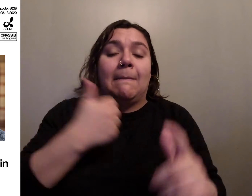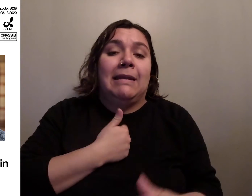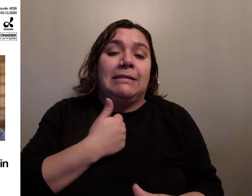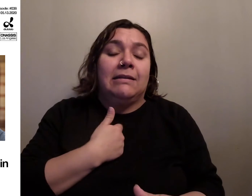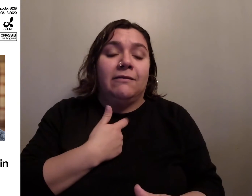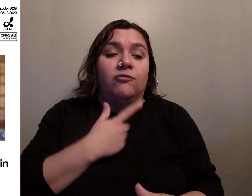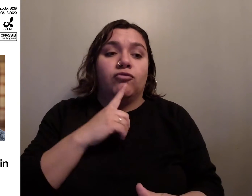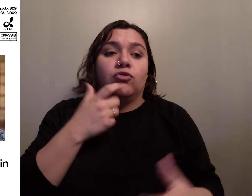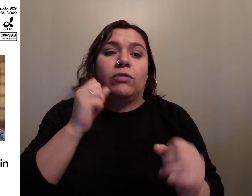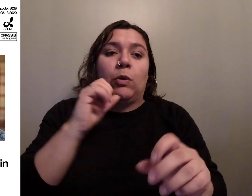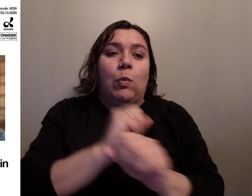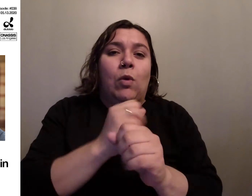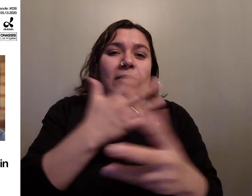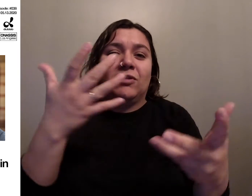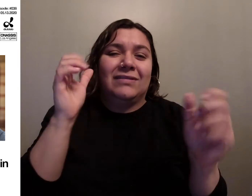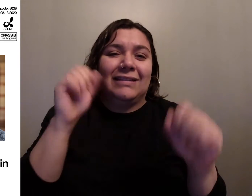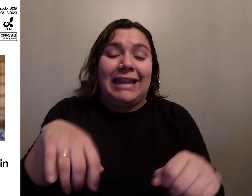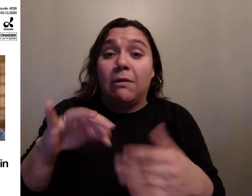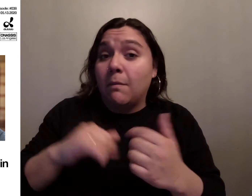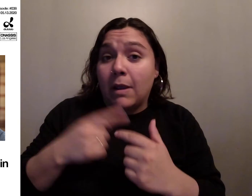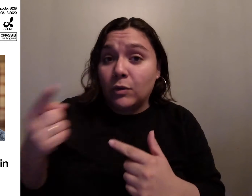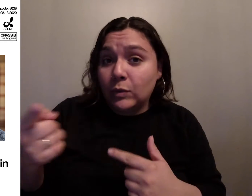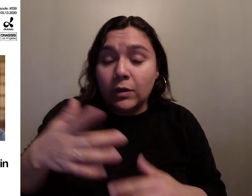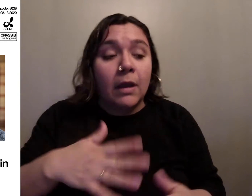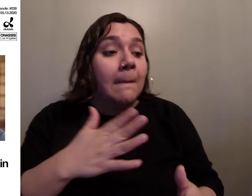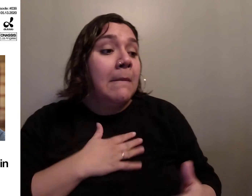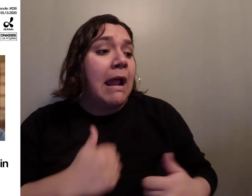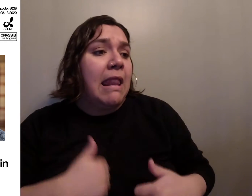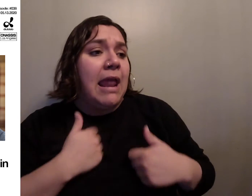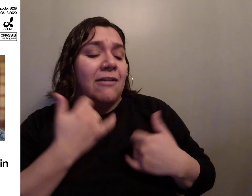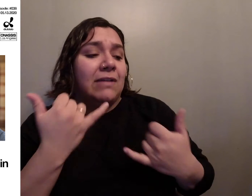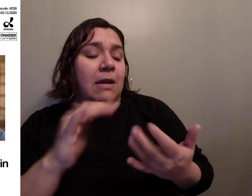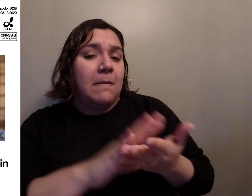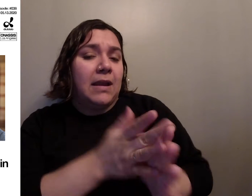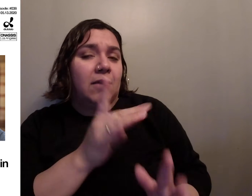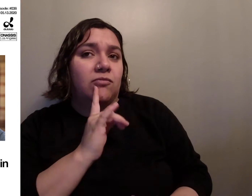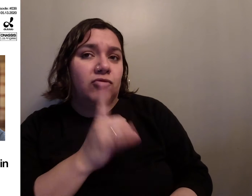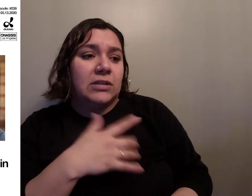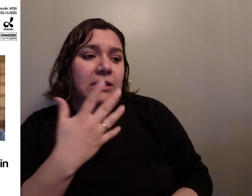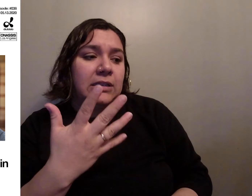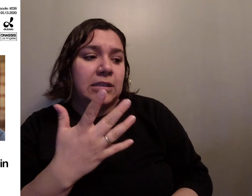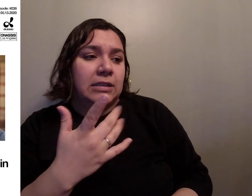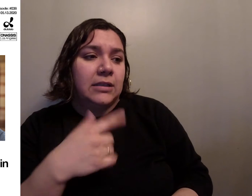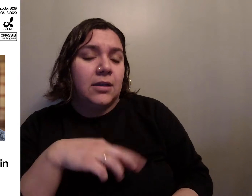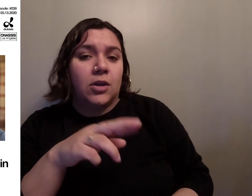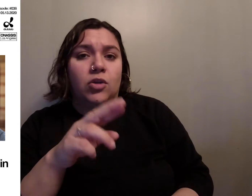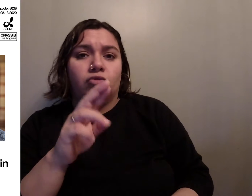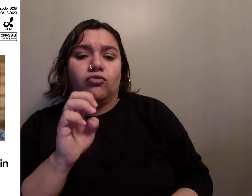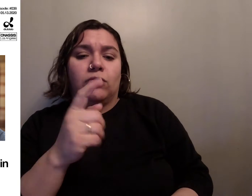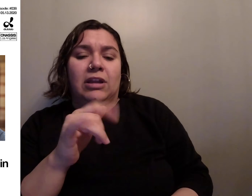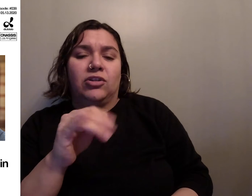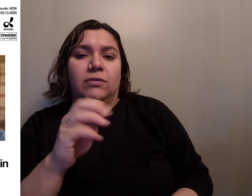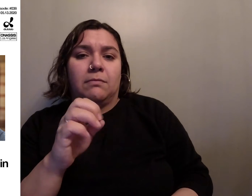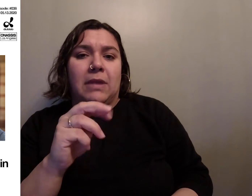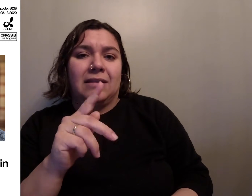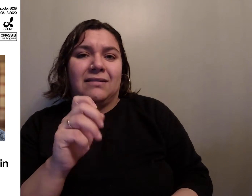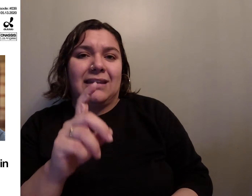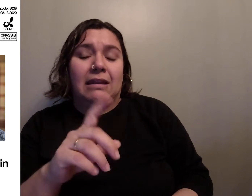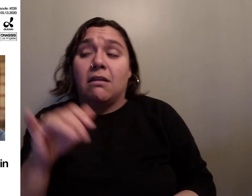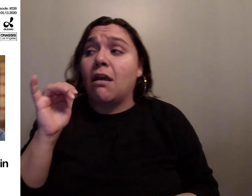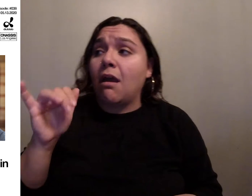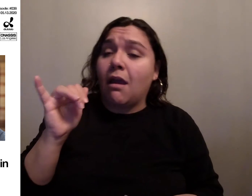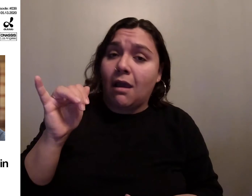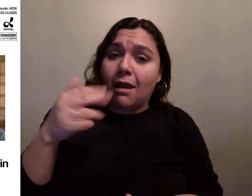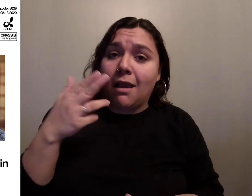forms and, expanding oneself as far as you can. Yeah. How about you? Well, my life has become